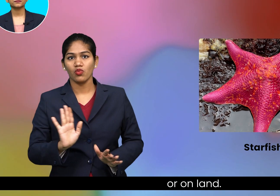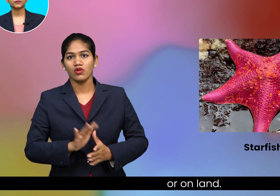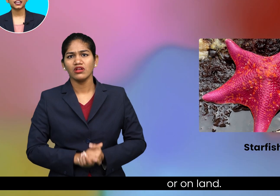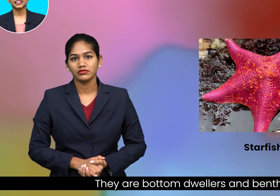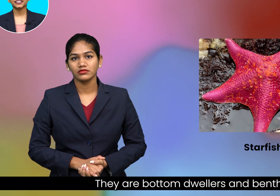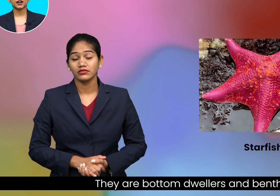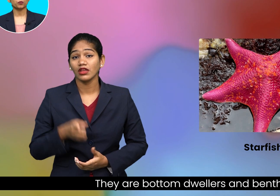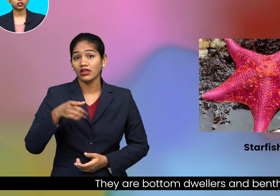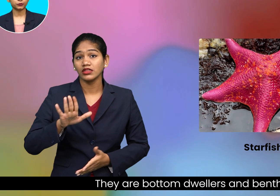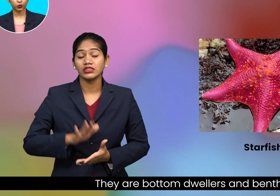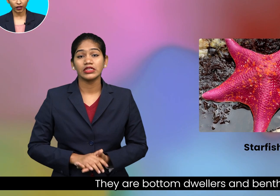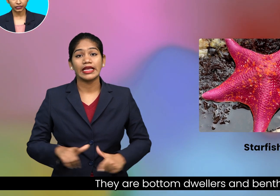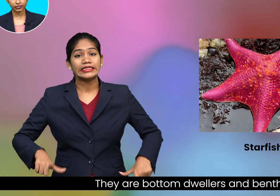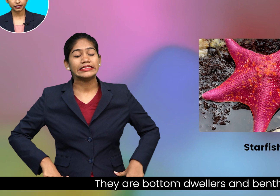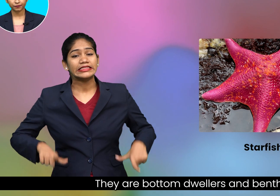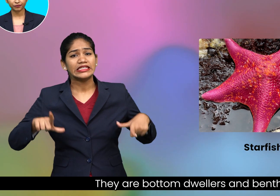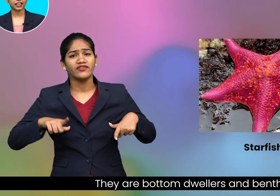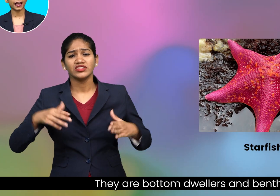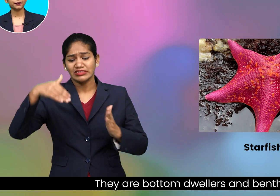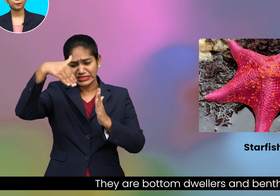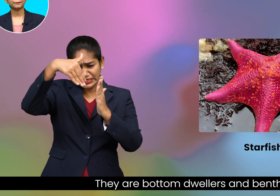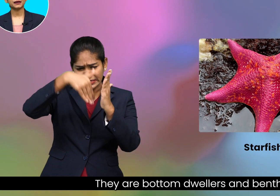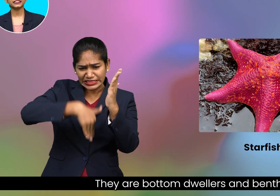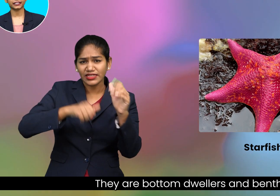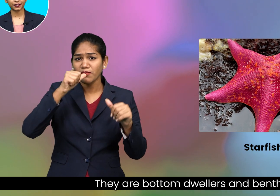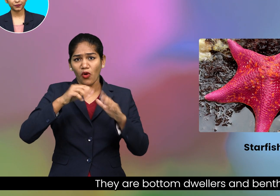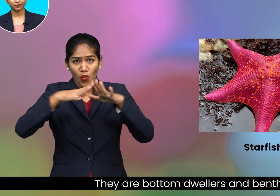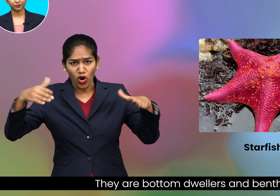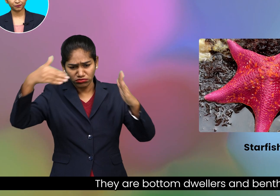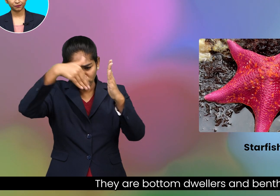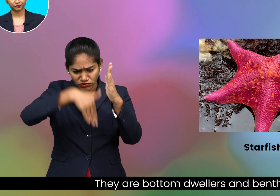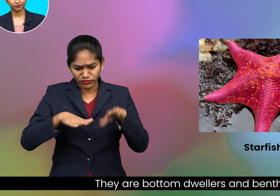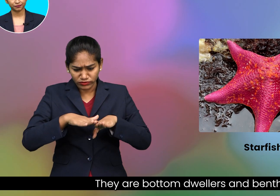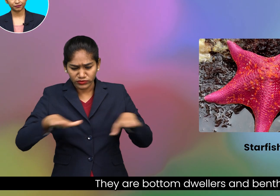They are bottom dwellers and benthic.